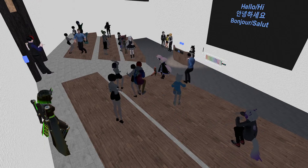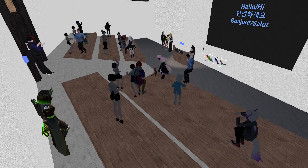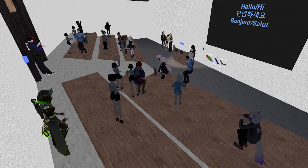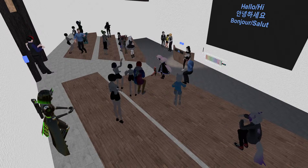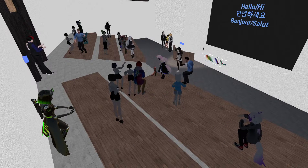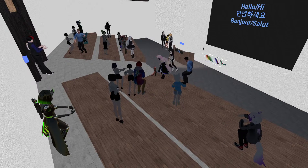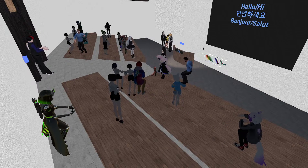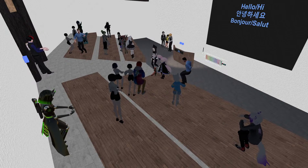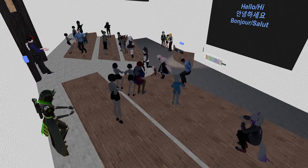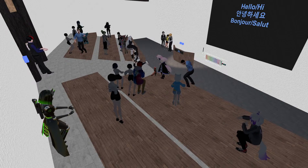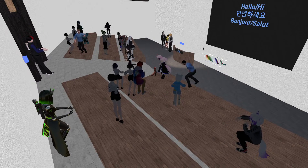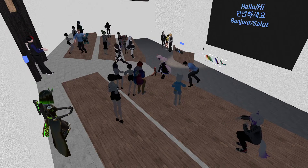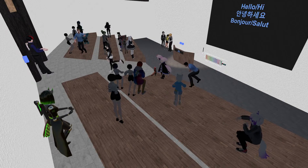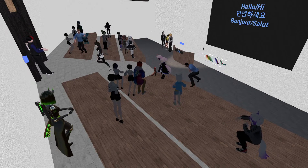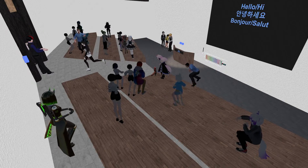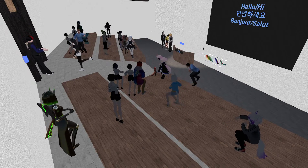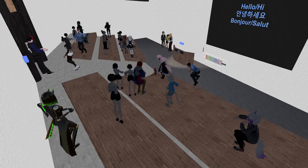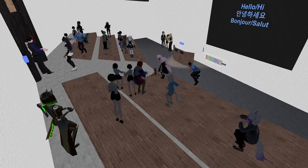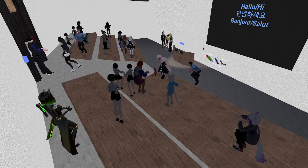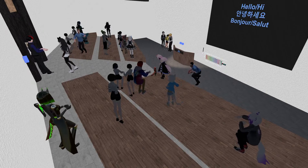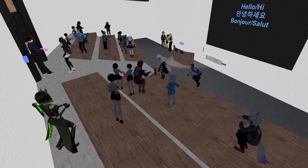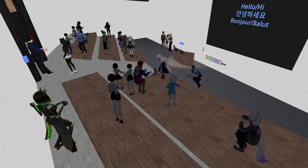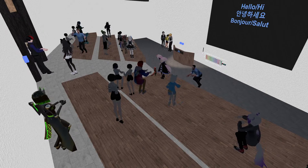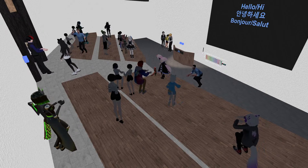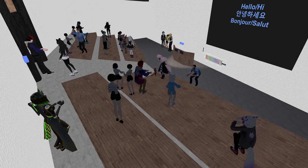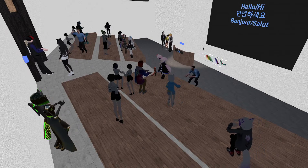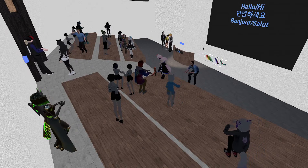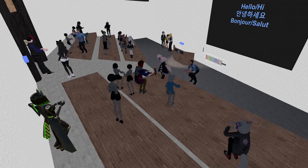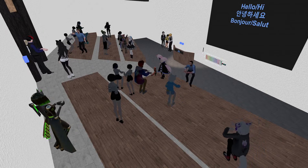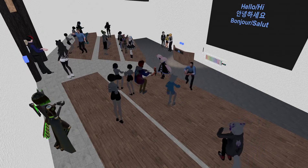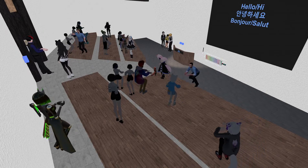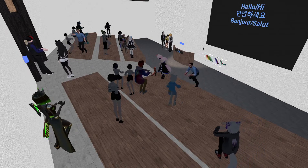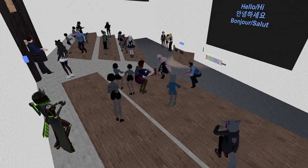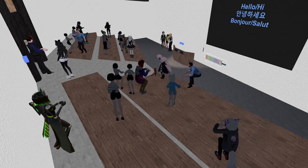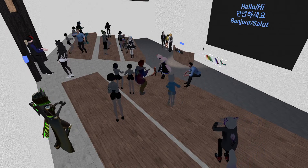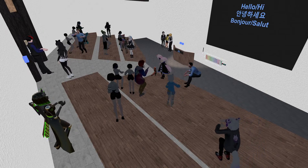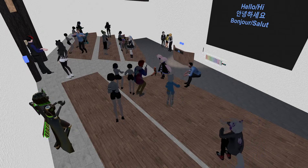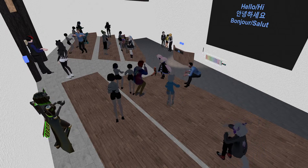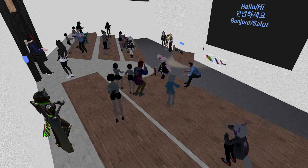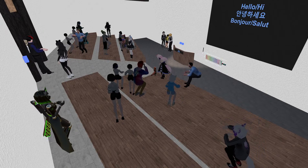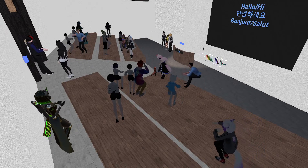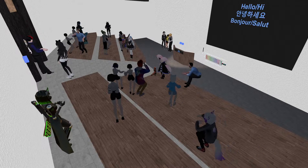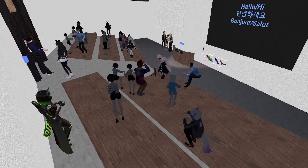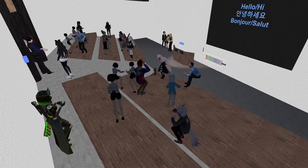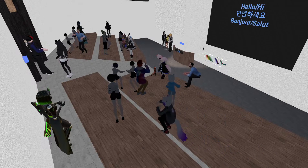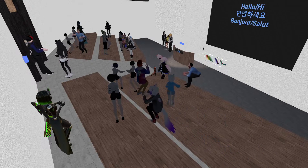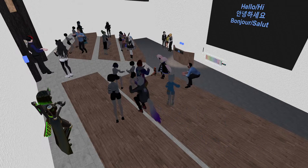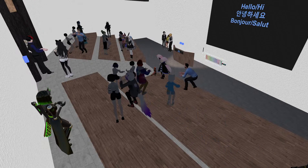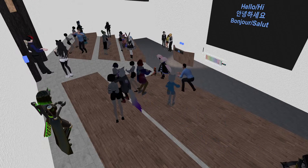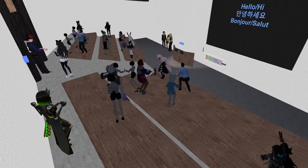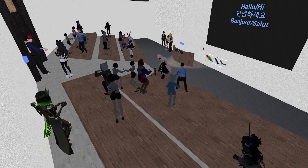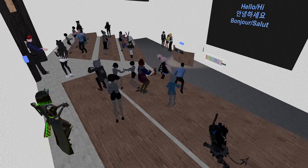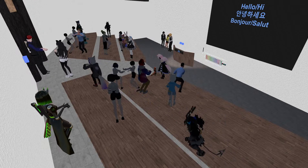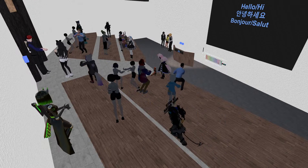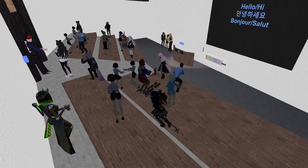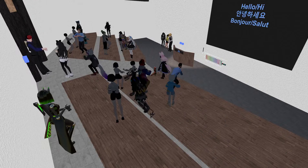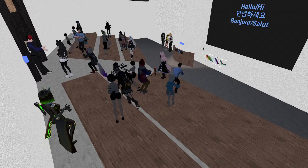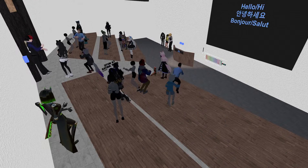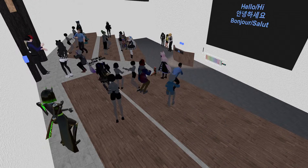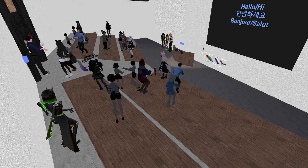Should I be expecting more, or is this like in? Are you able to I handle think more? I think this is good